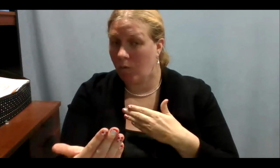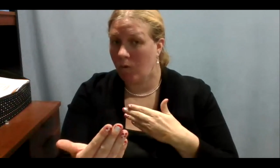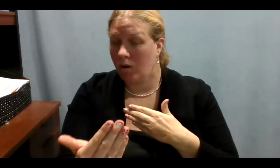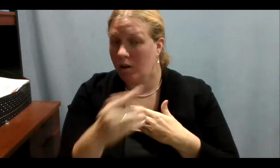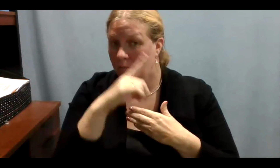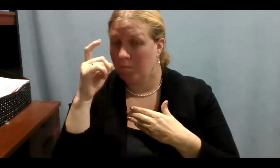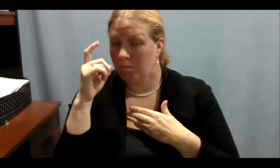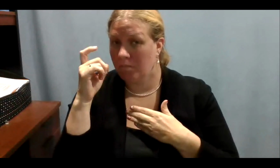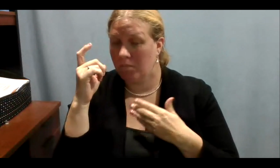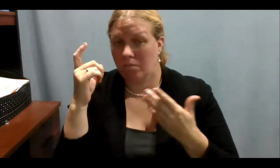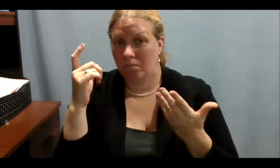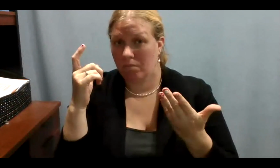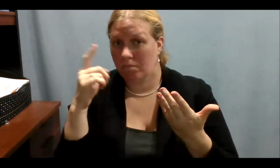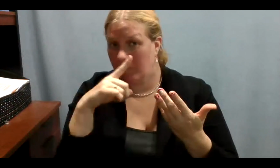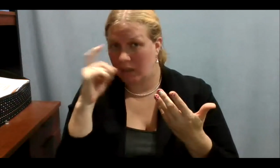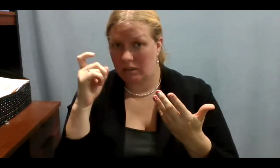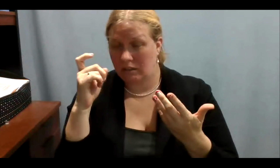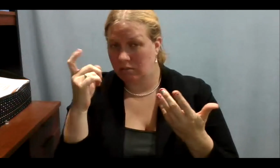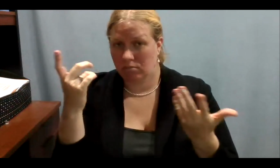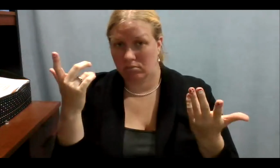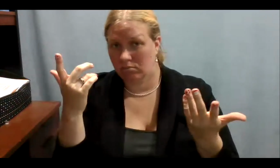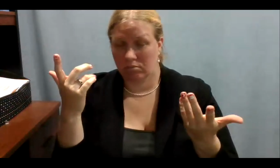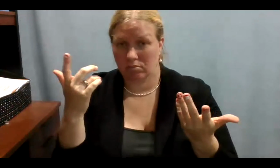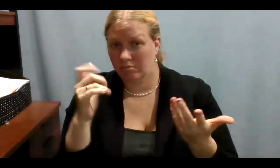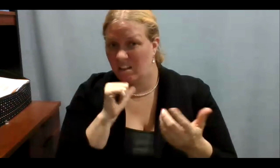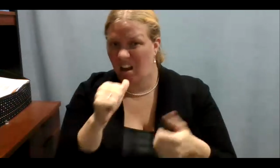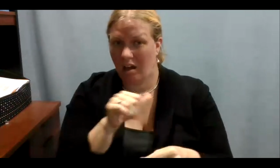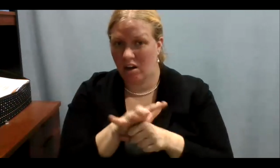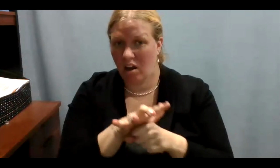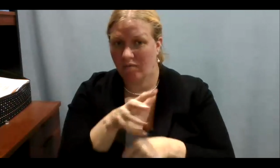or, or, They fill them because there is a supply of vaccine.